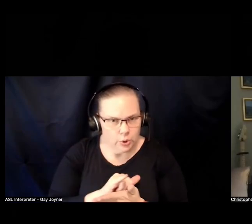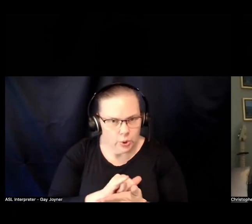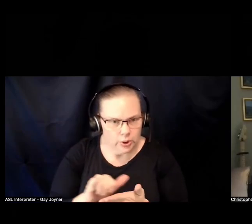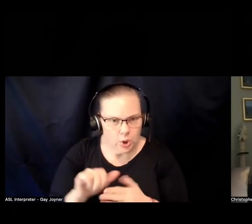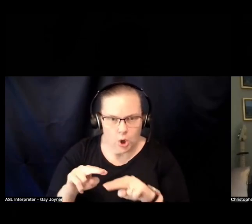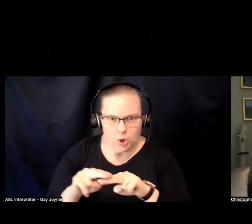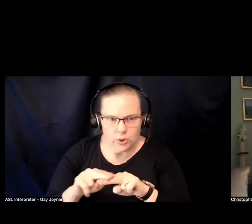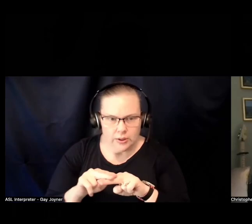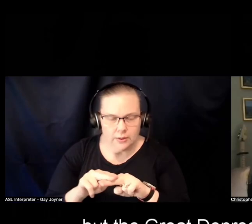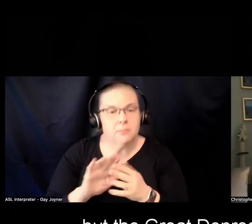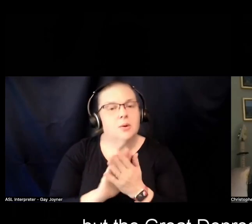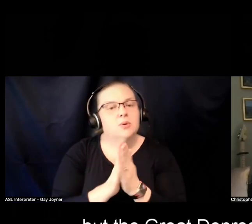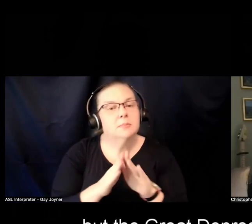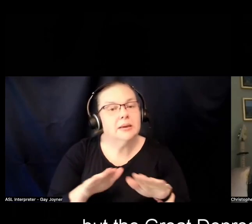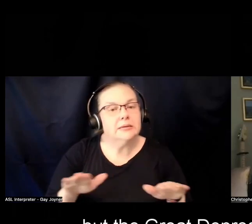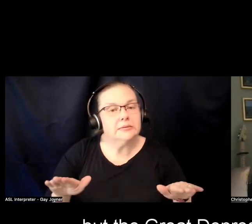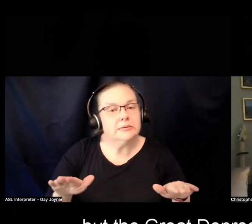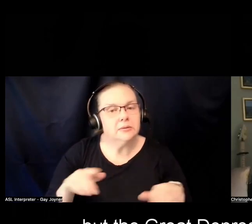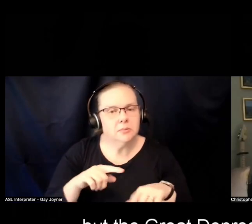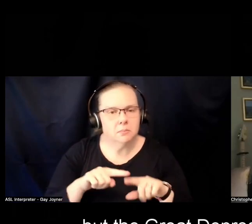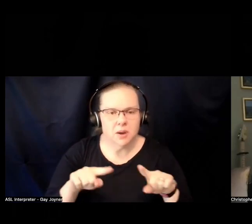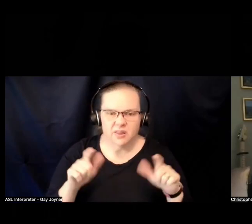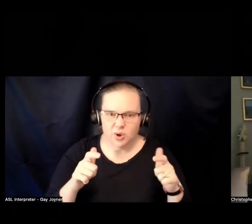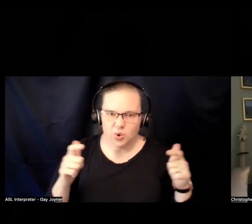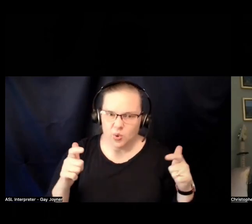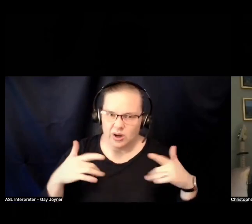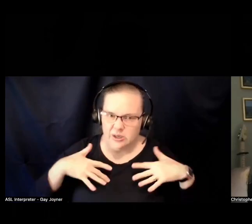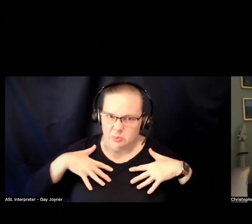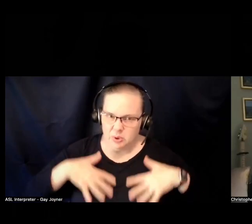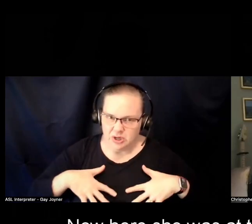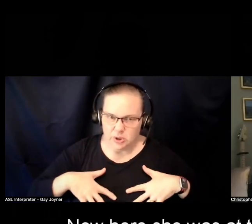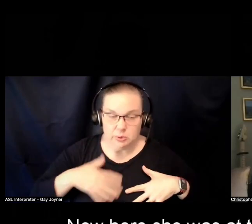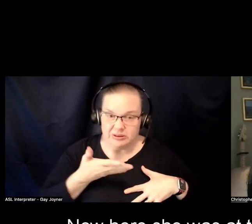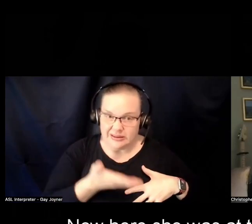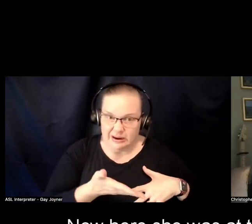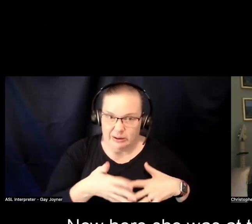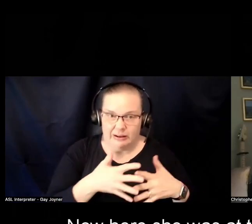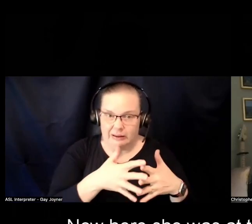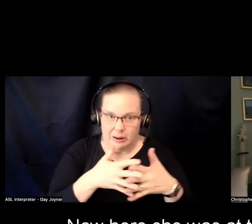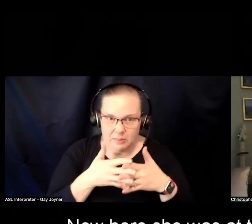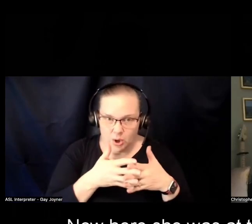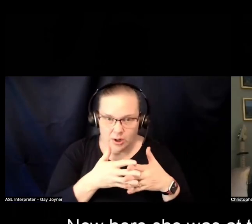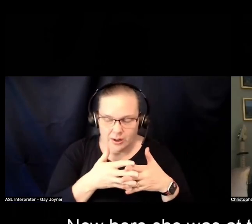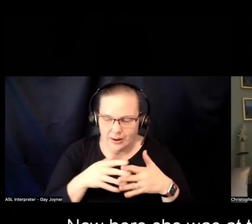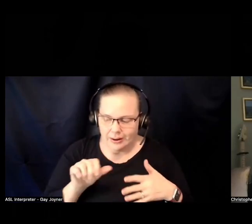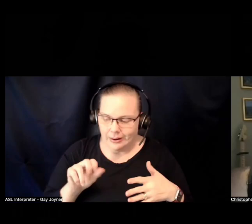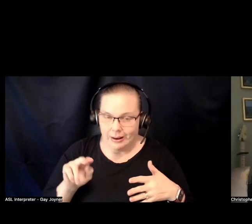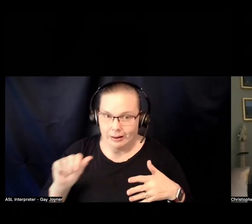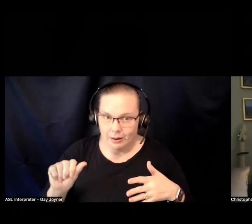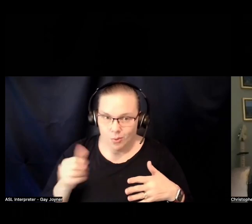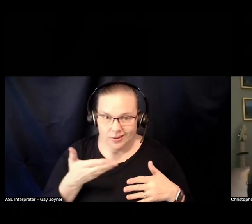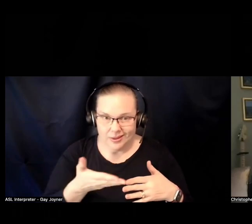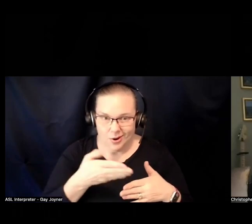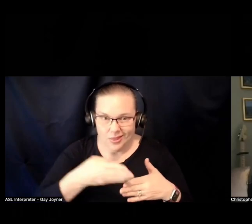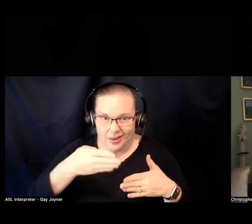It was peacetime then, but the Great Depression hung over America like a heavy curtain. Now here she was at the end of a world war,